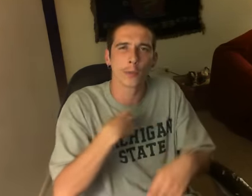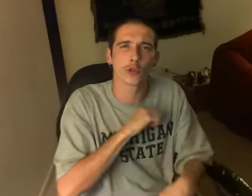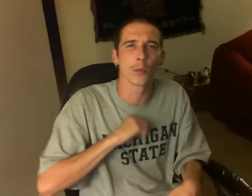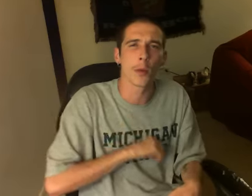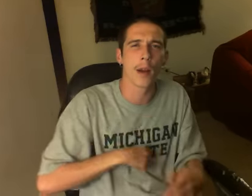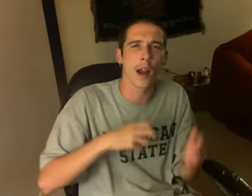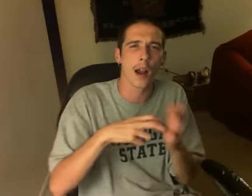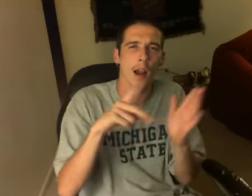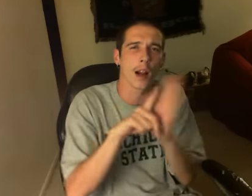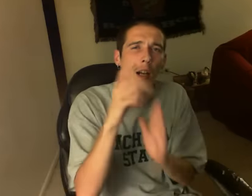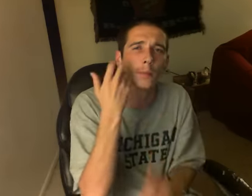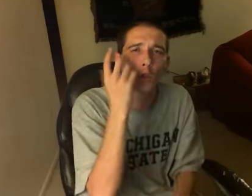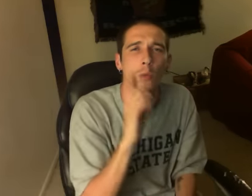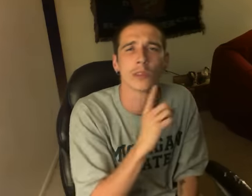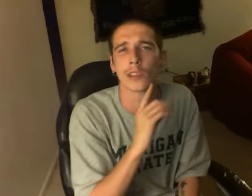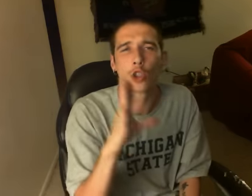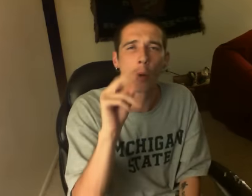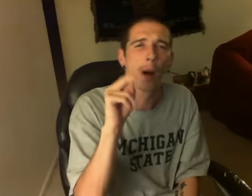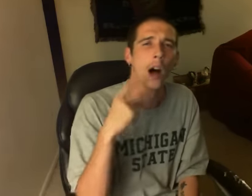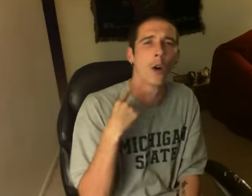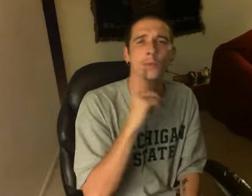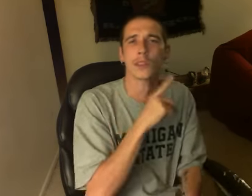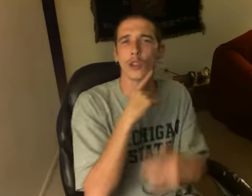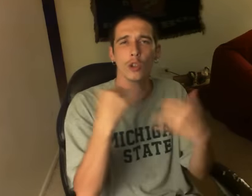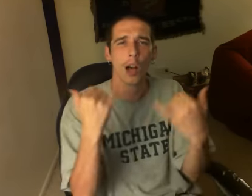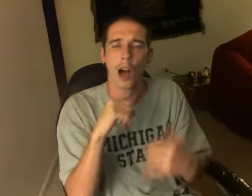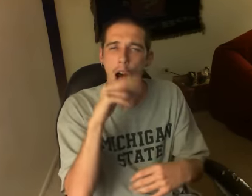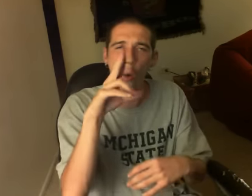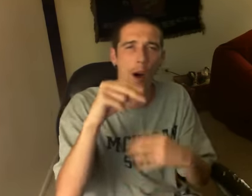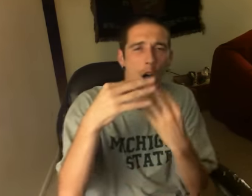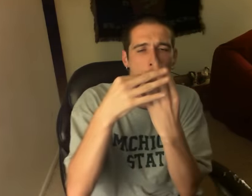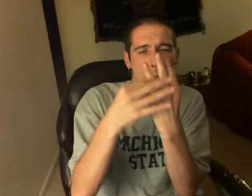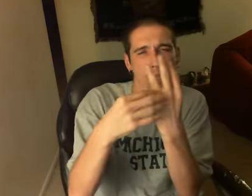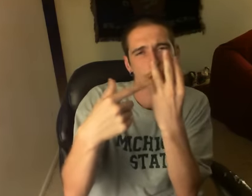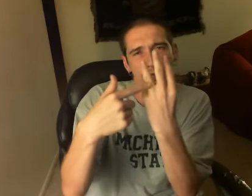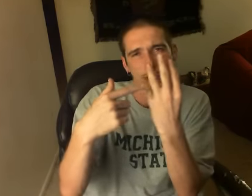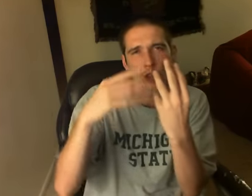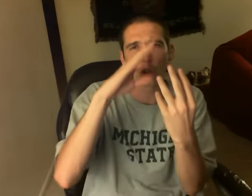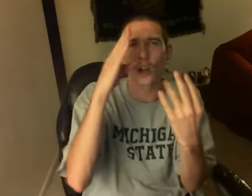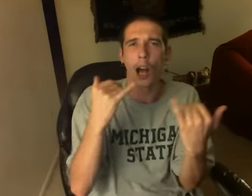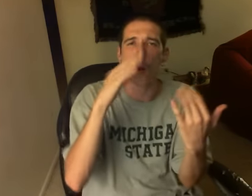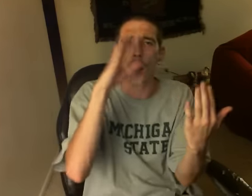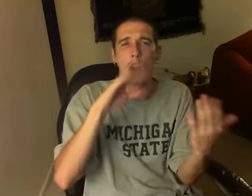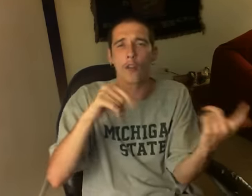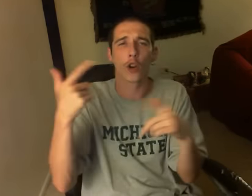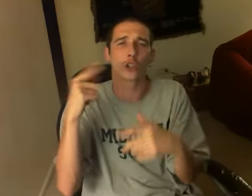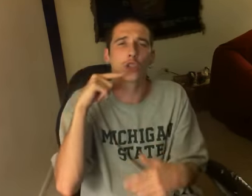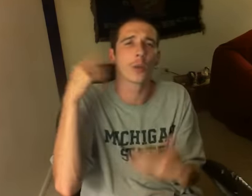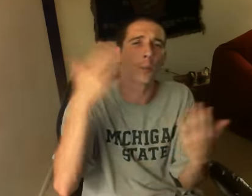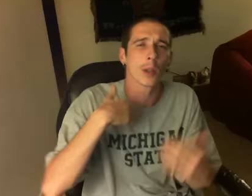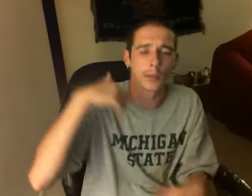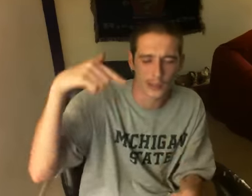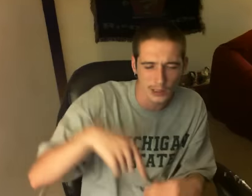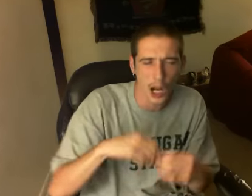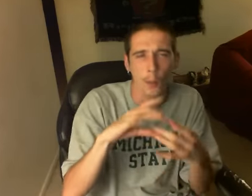me Superman. Eight tall hoes in a single bound. I'm single now. Got no ring on his finger now. I never let another chick bring me down